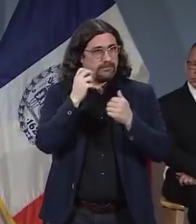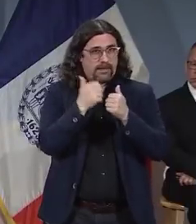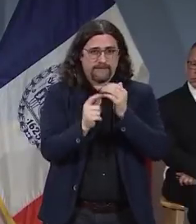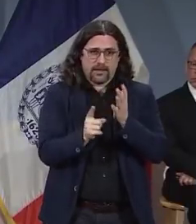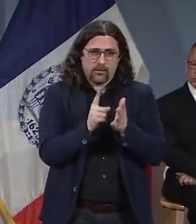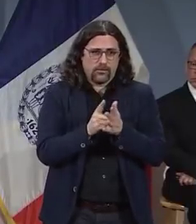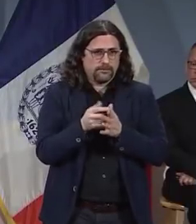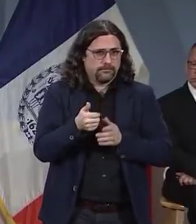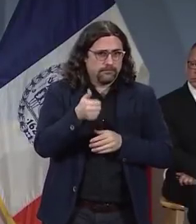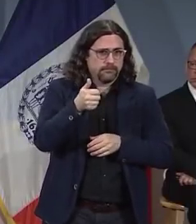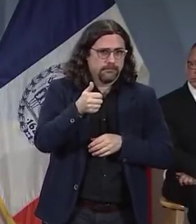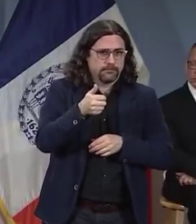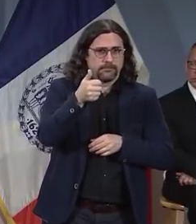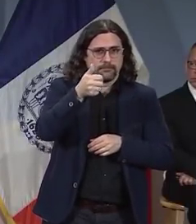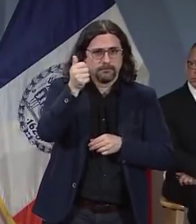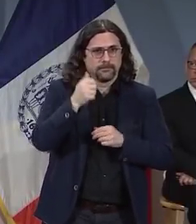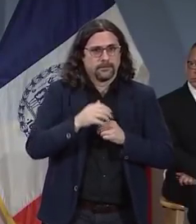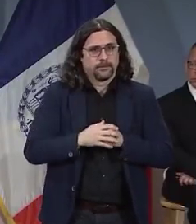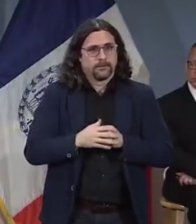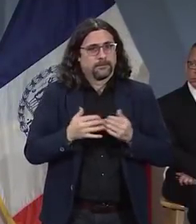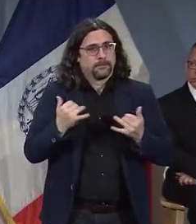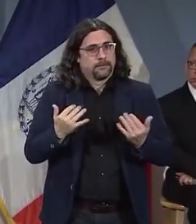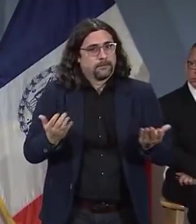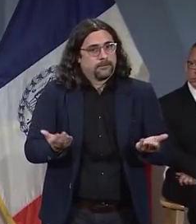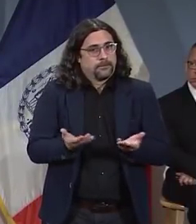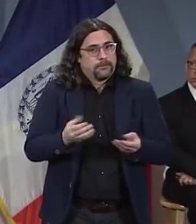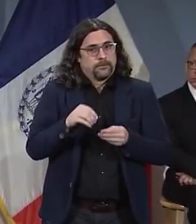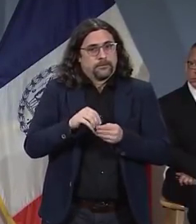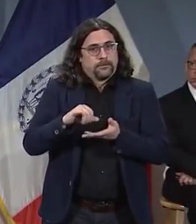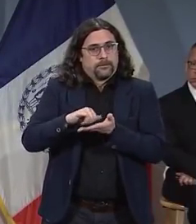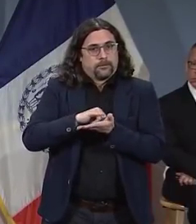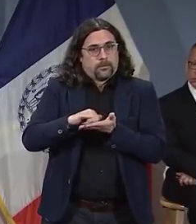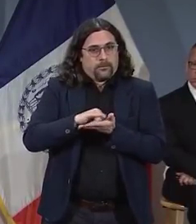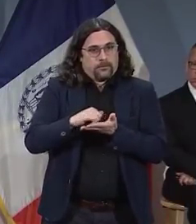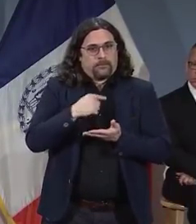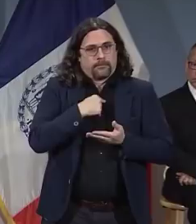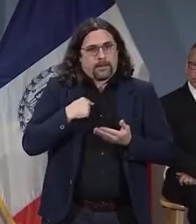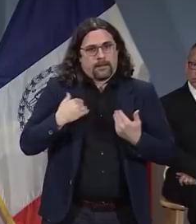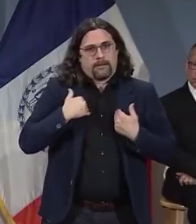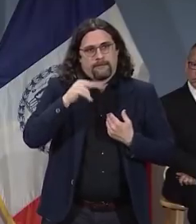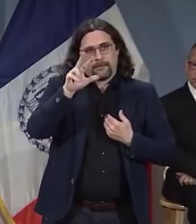For New York City, we now have a number of confirmed cases for coronavirus of 329.